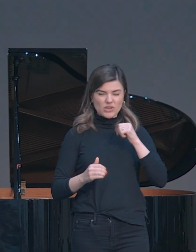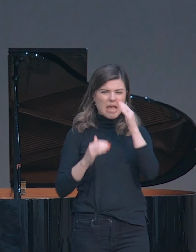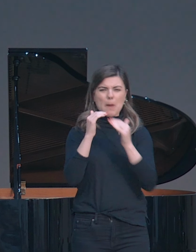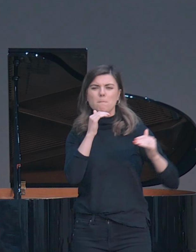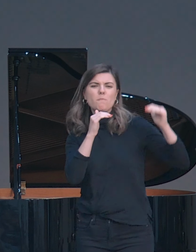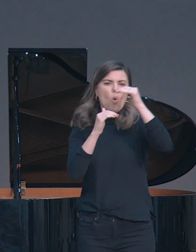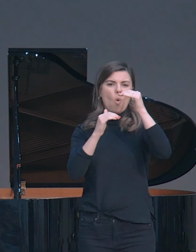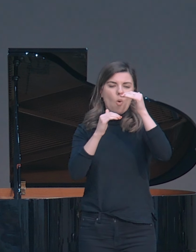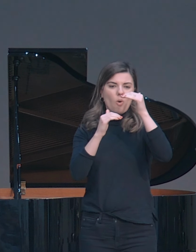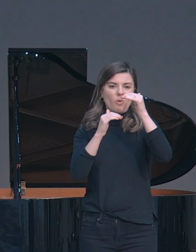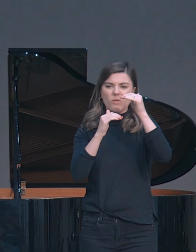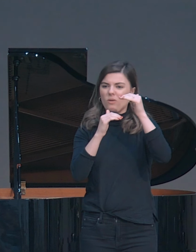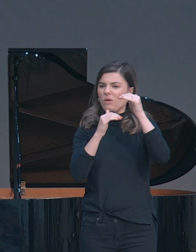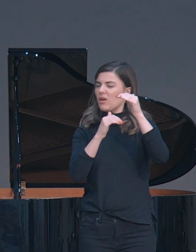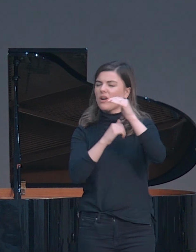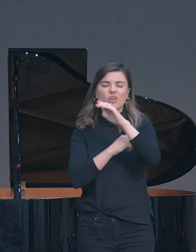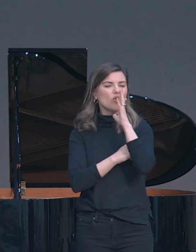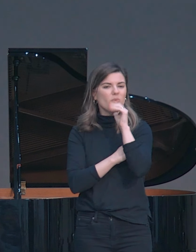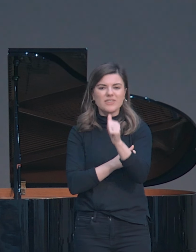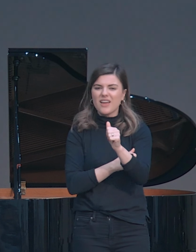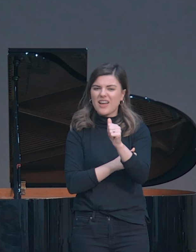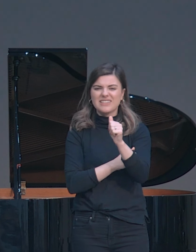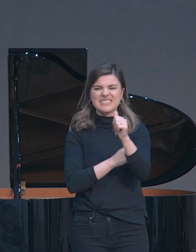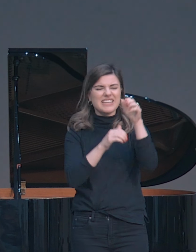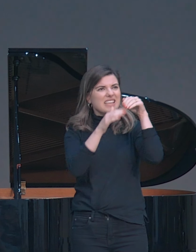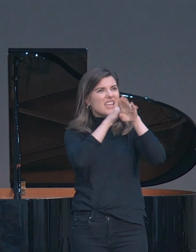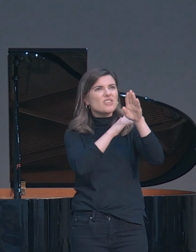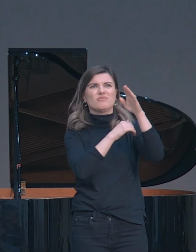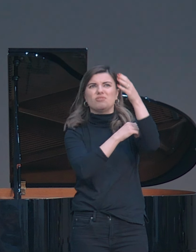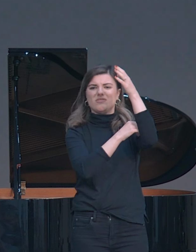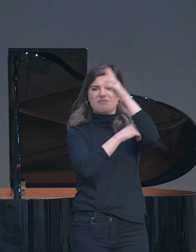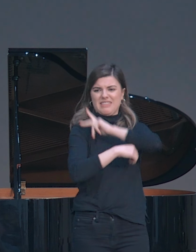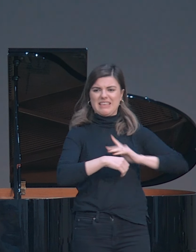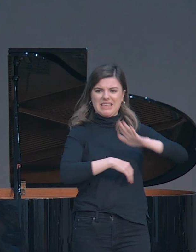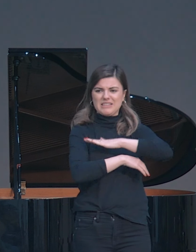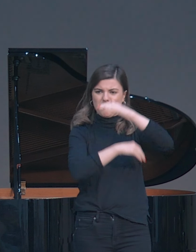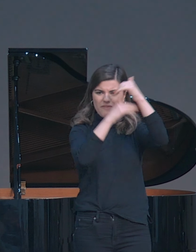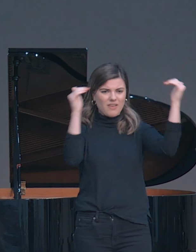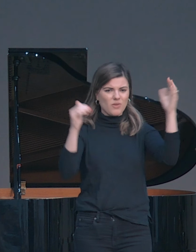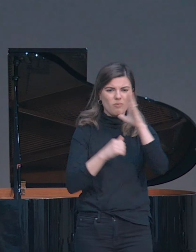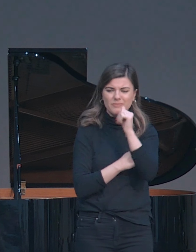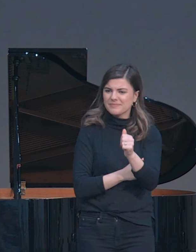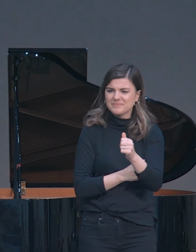Pharisees, you will never enter the kingdom of heaven.